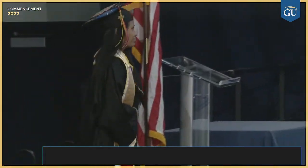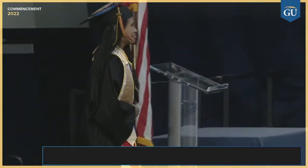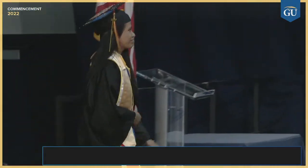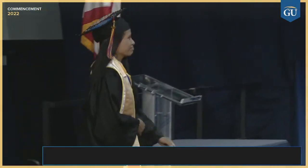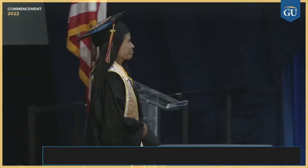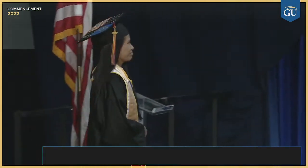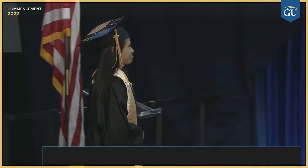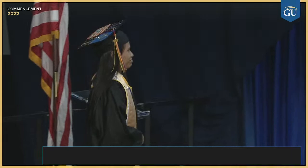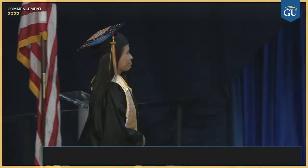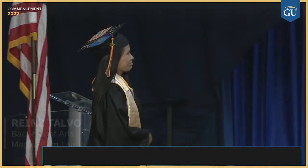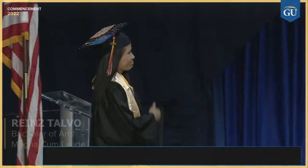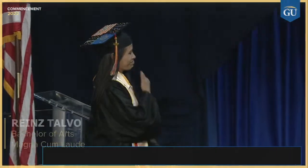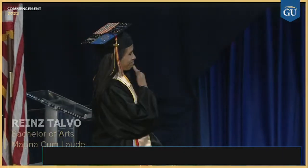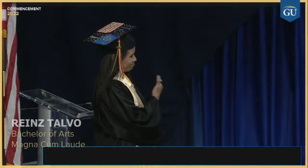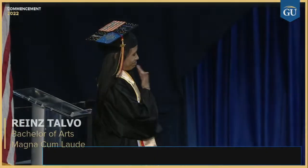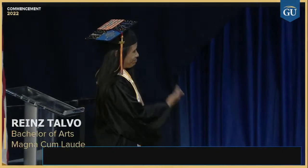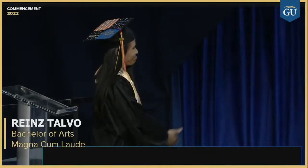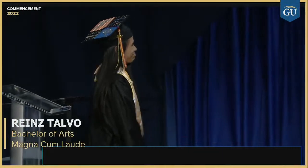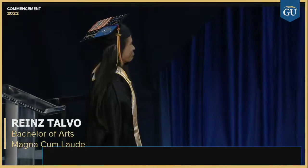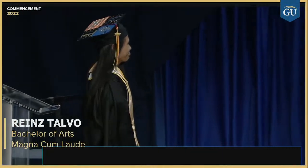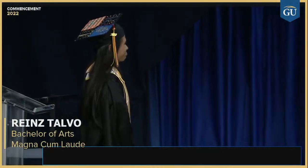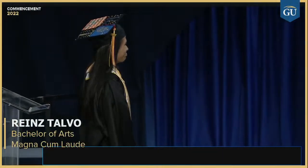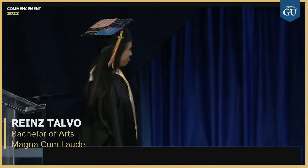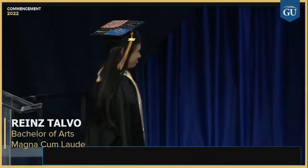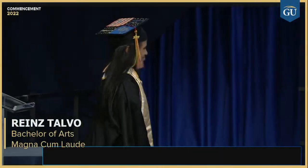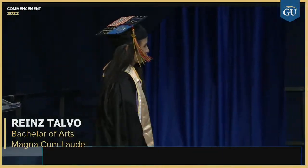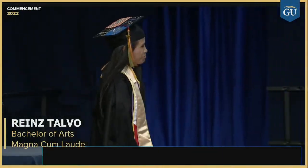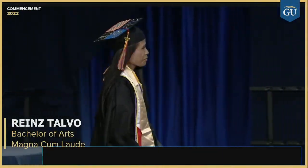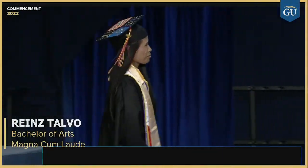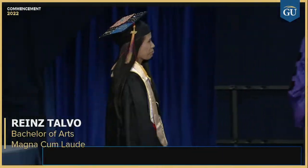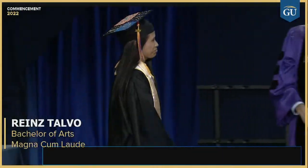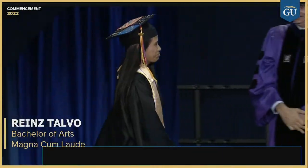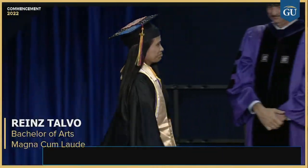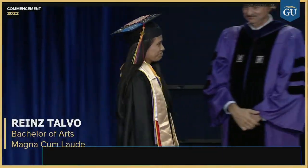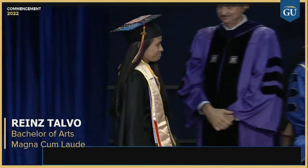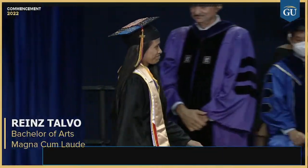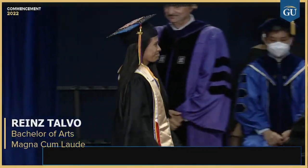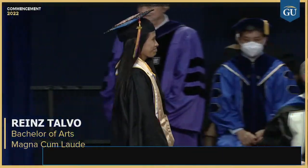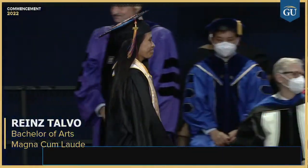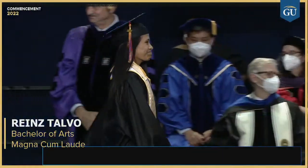Renz Tavlo, Bachelor of Arts, magna cum laude.